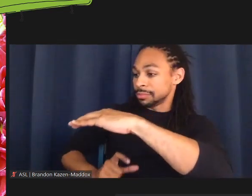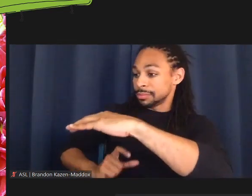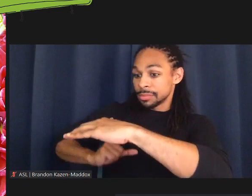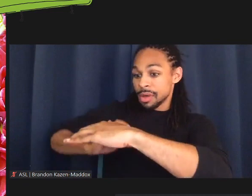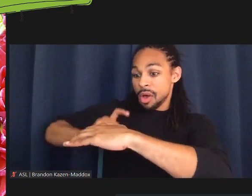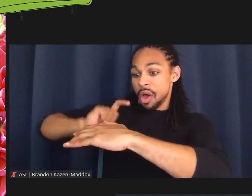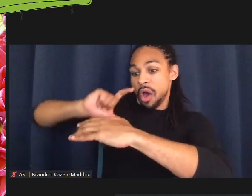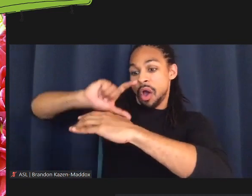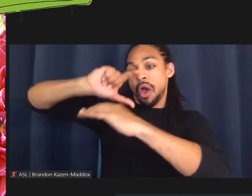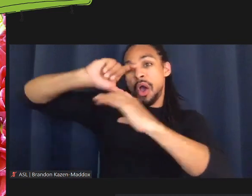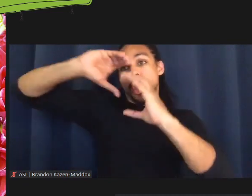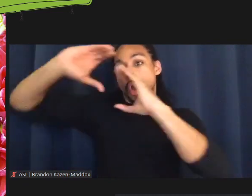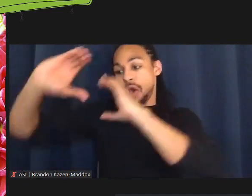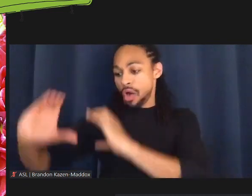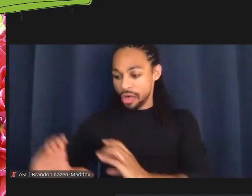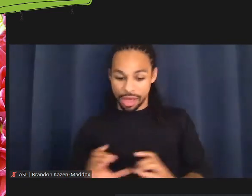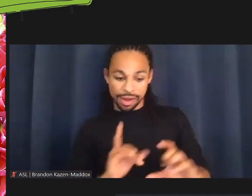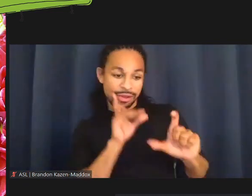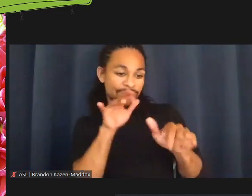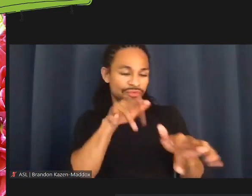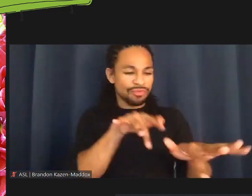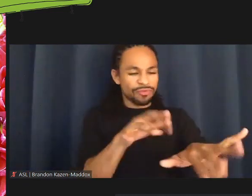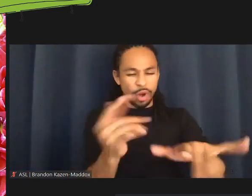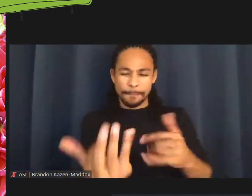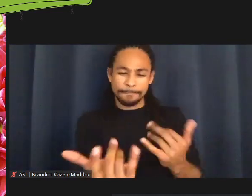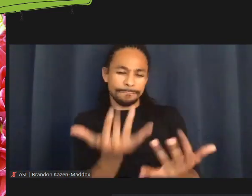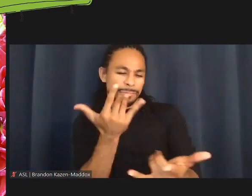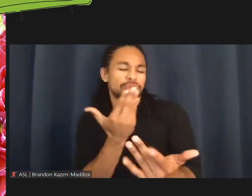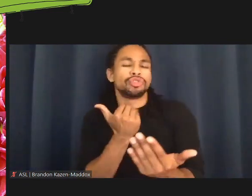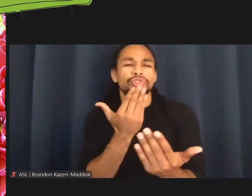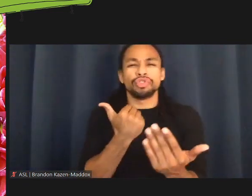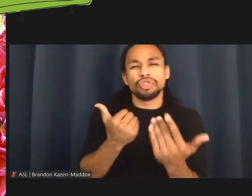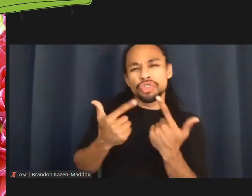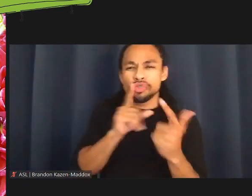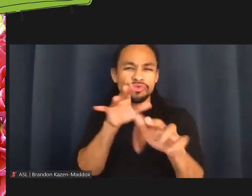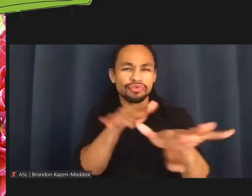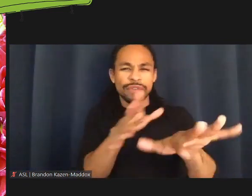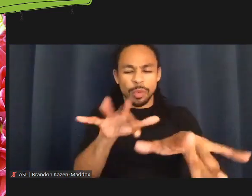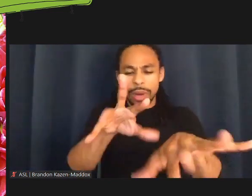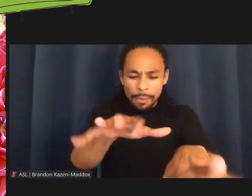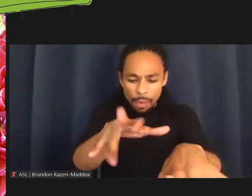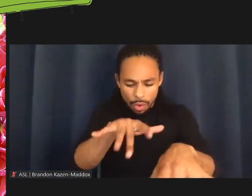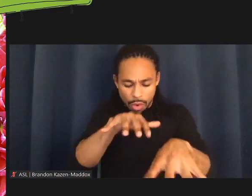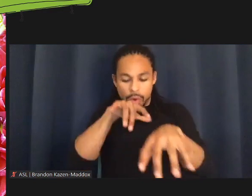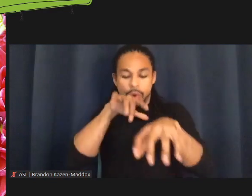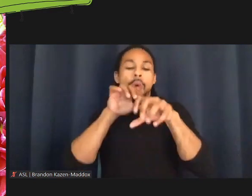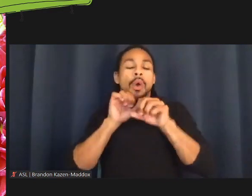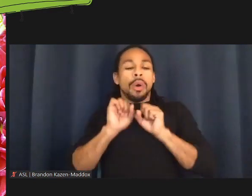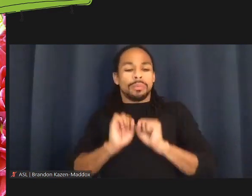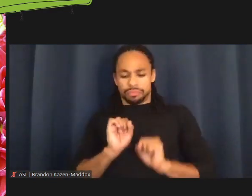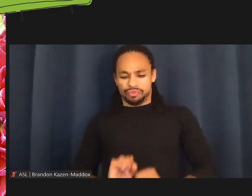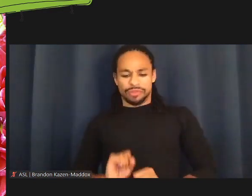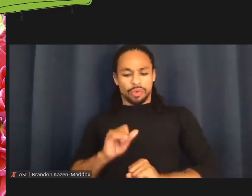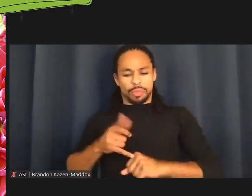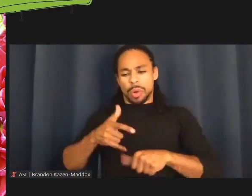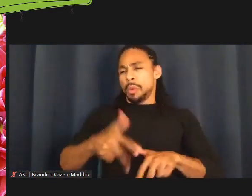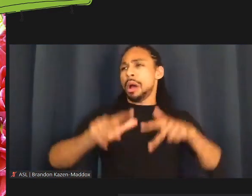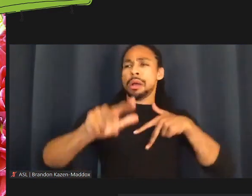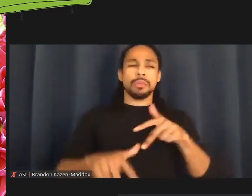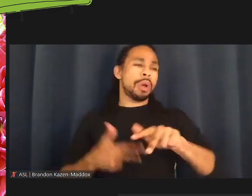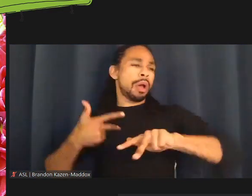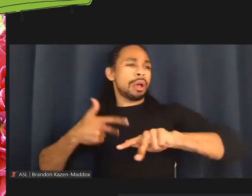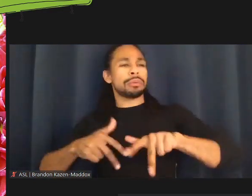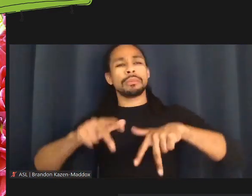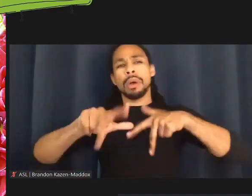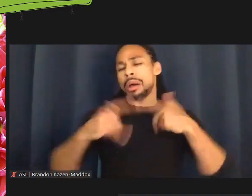night river, burnt sugar river. We pull the river into our bellies, we go out walking. We river in darkness